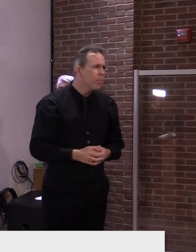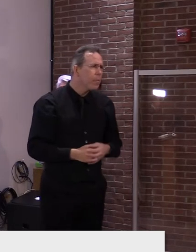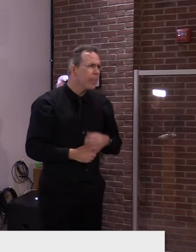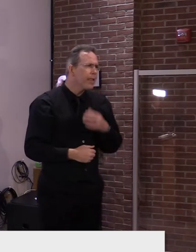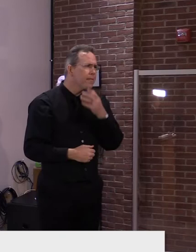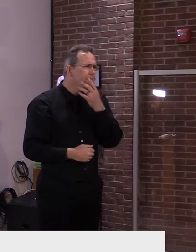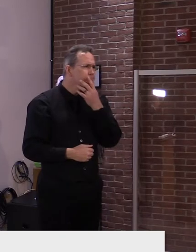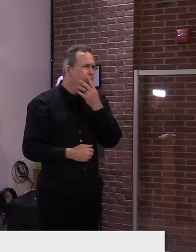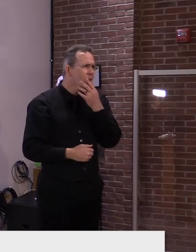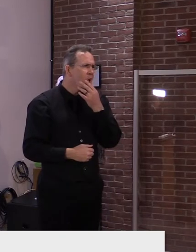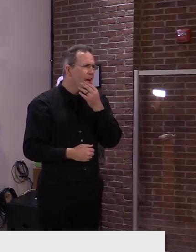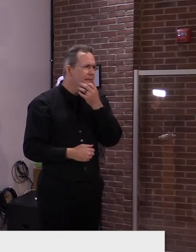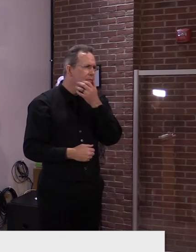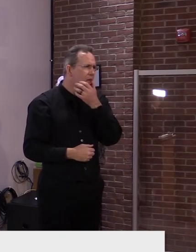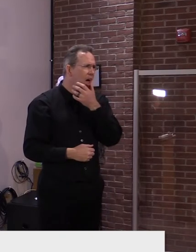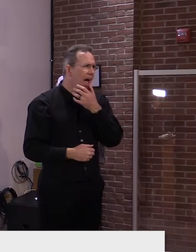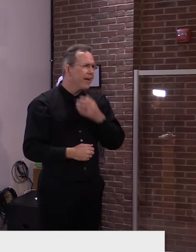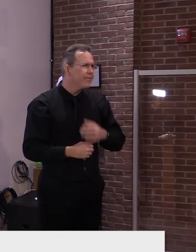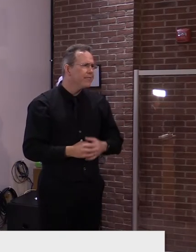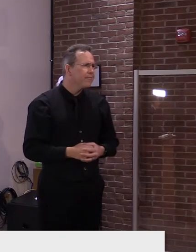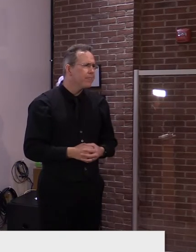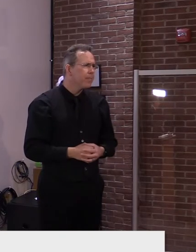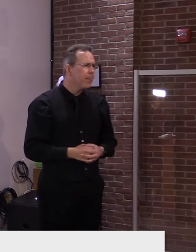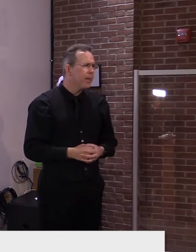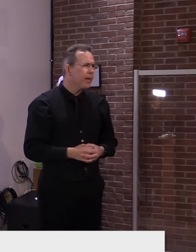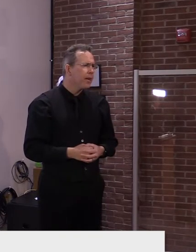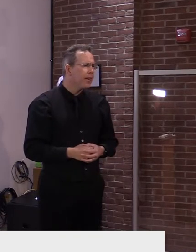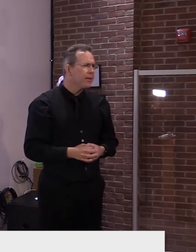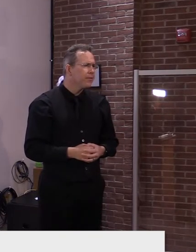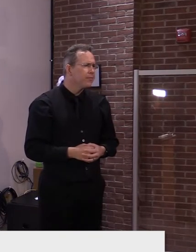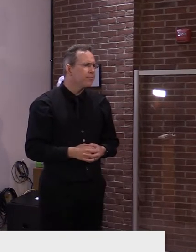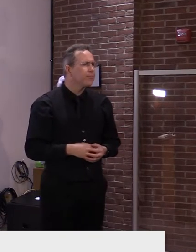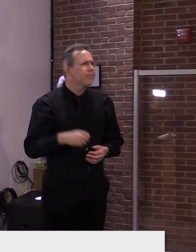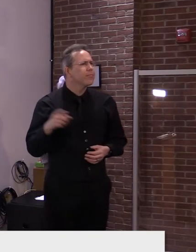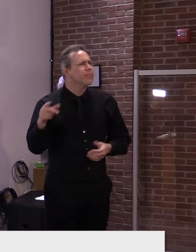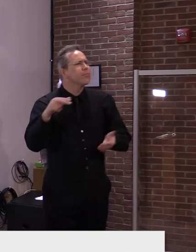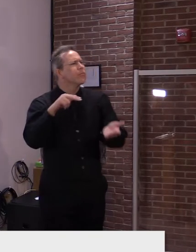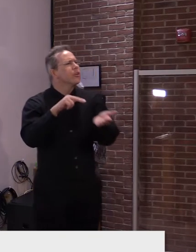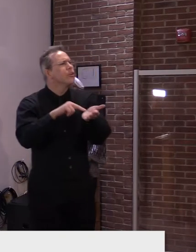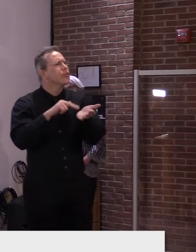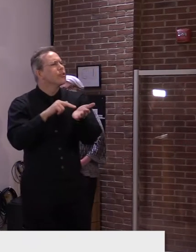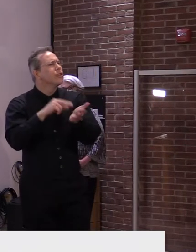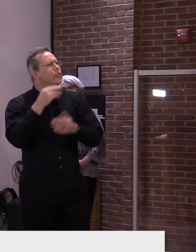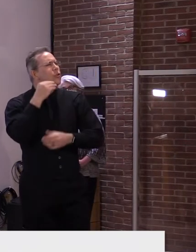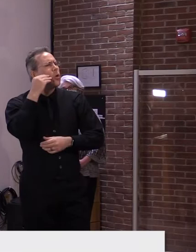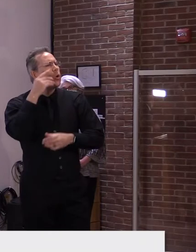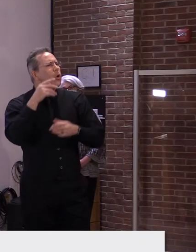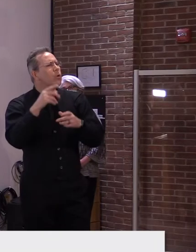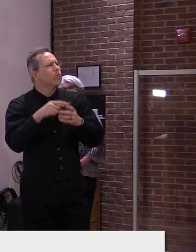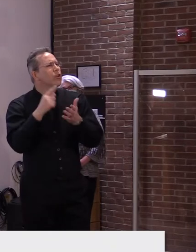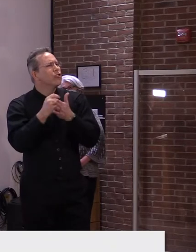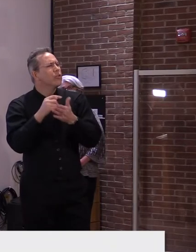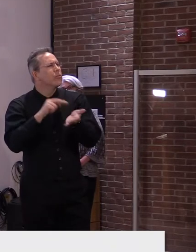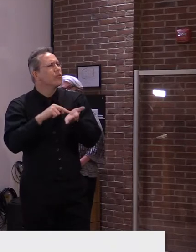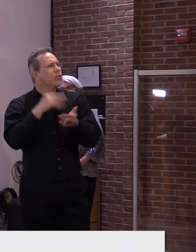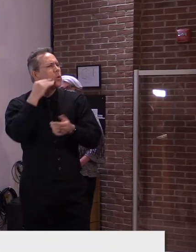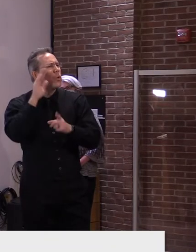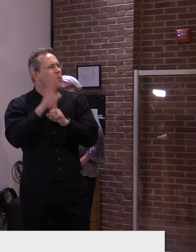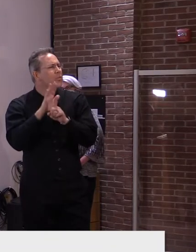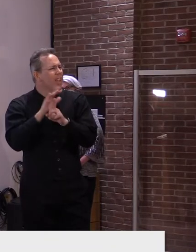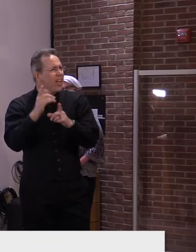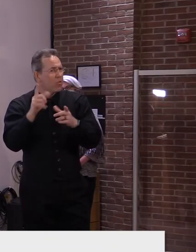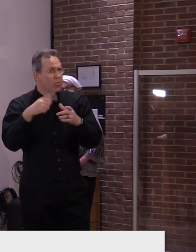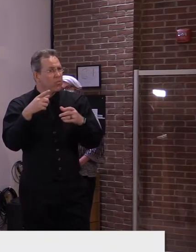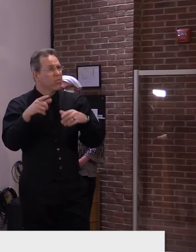care facilities in the state. I know that Dale had issued some updated guidance this week that I believe went into effect today around some